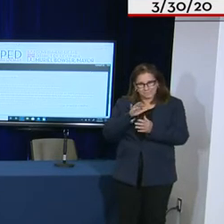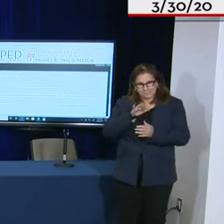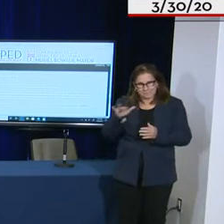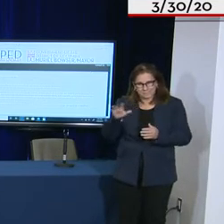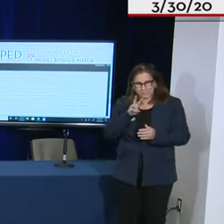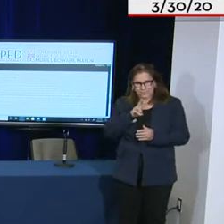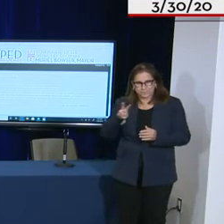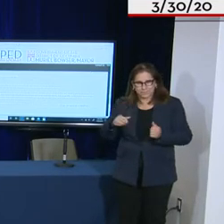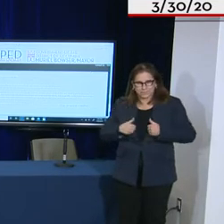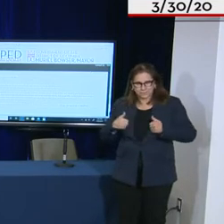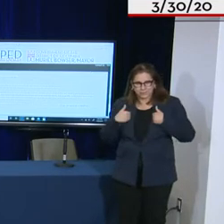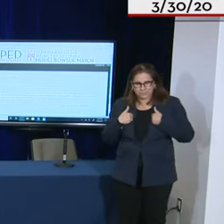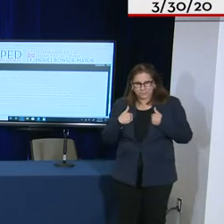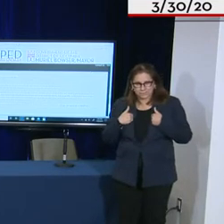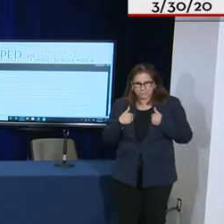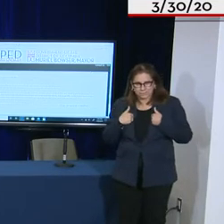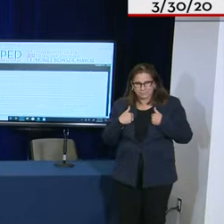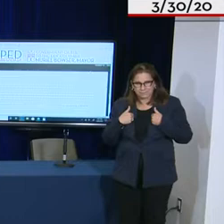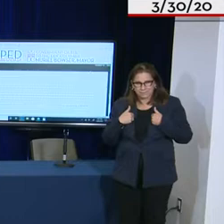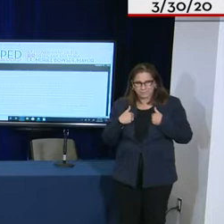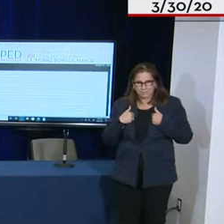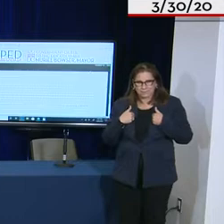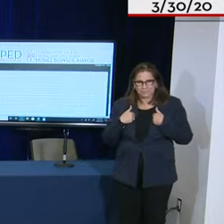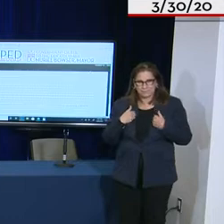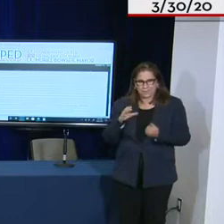at the beginning of your introduction, please. Absolutely.